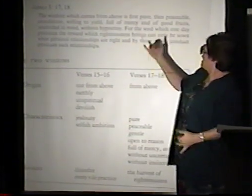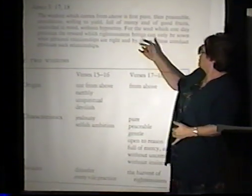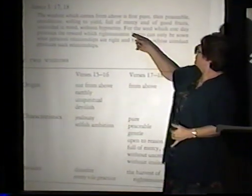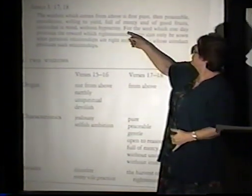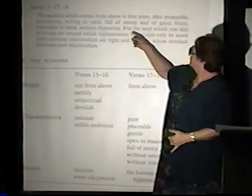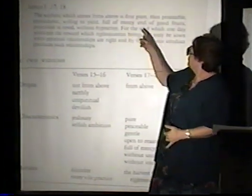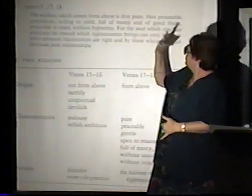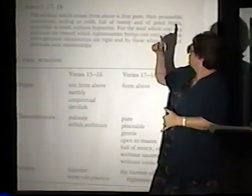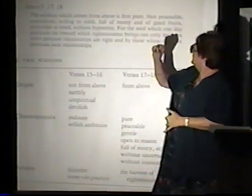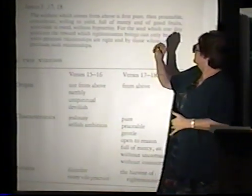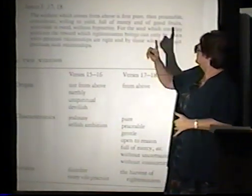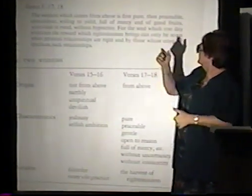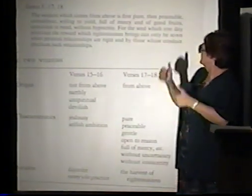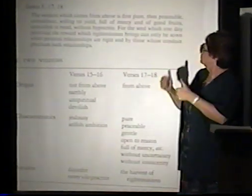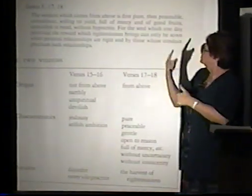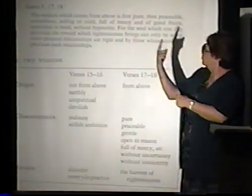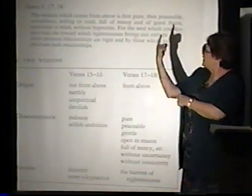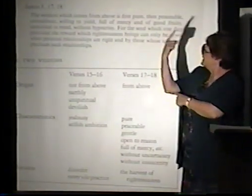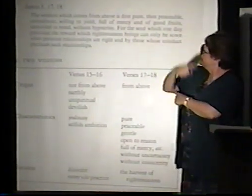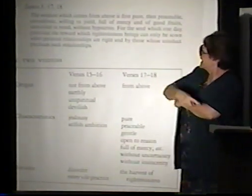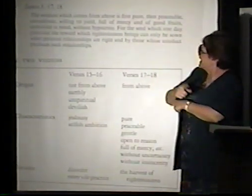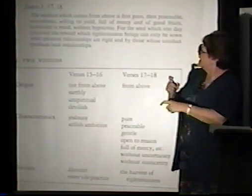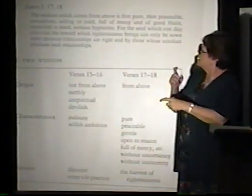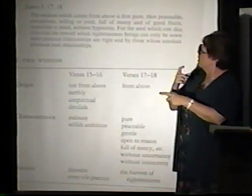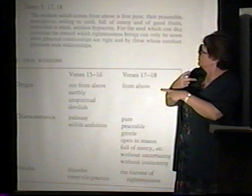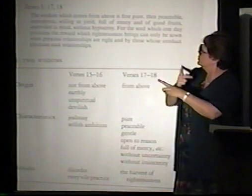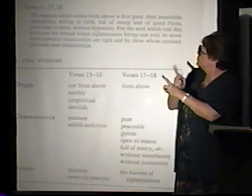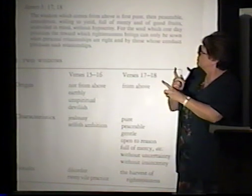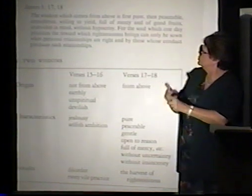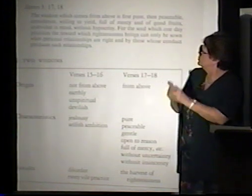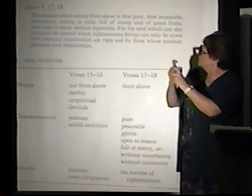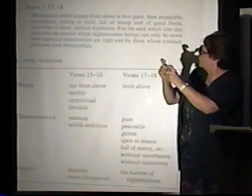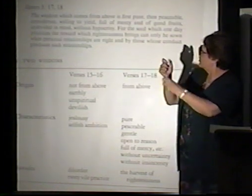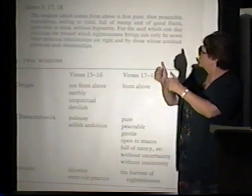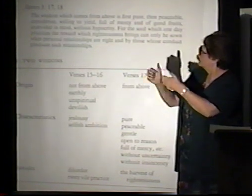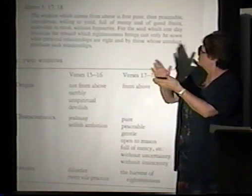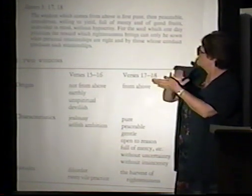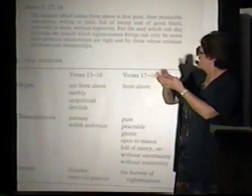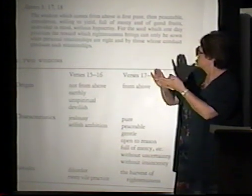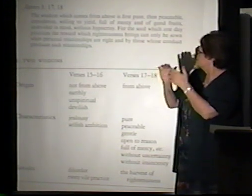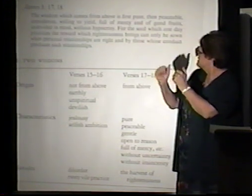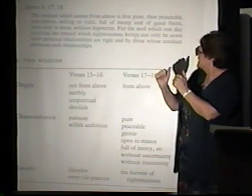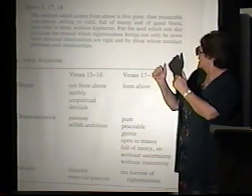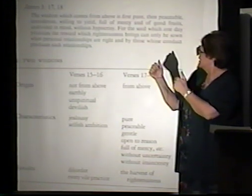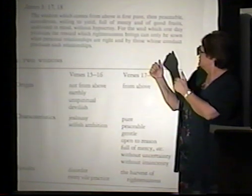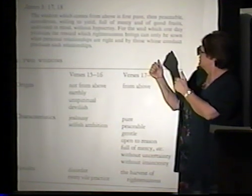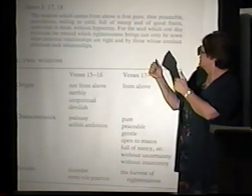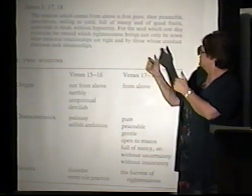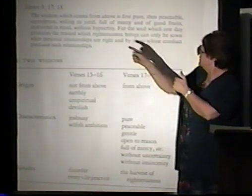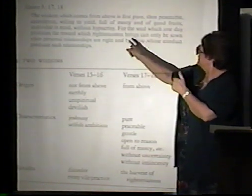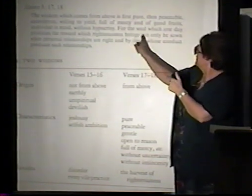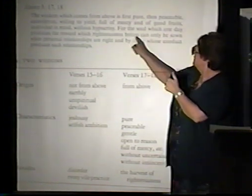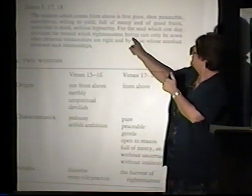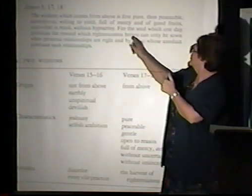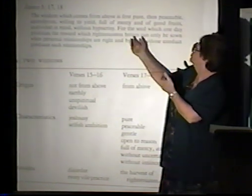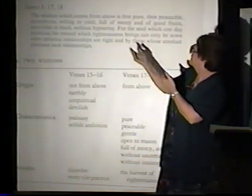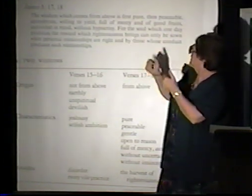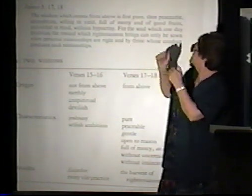Now, would it be with one day to do the Lord what he can? Bring